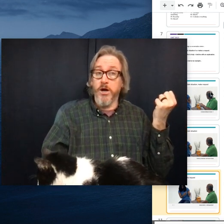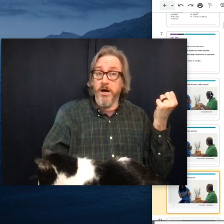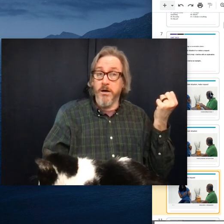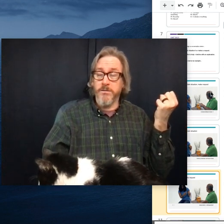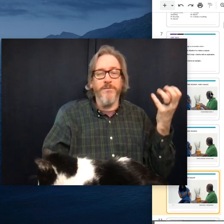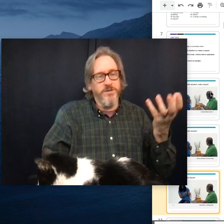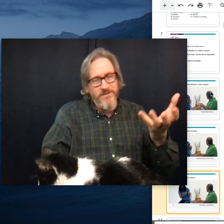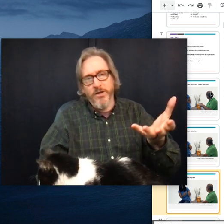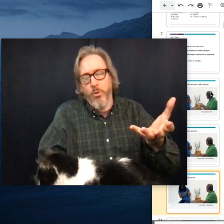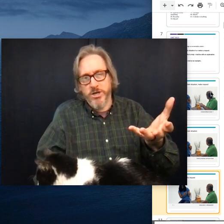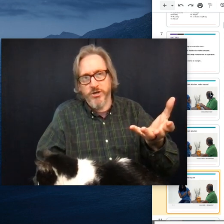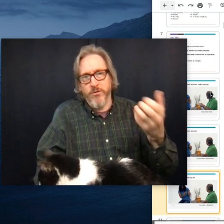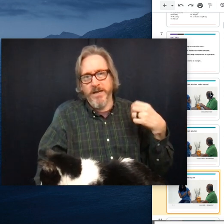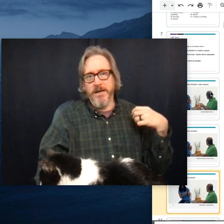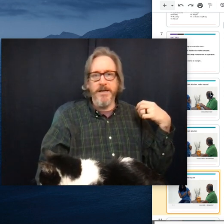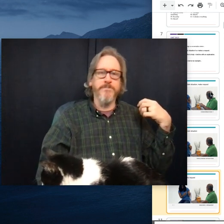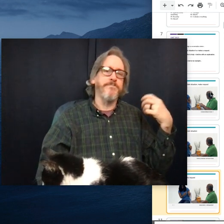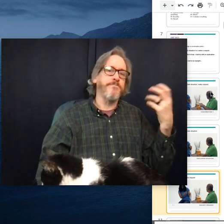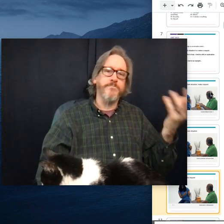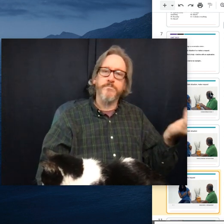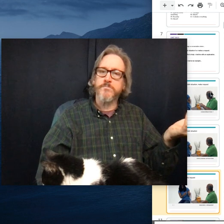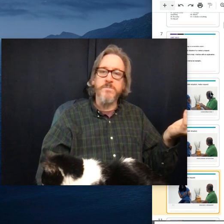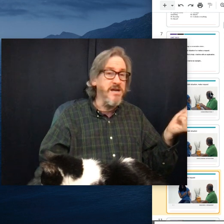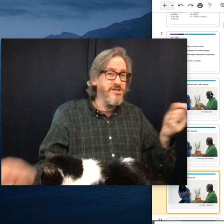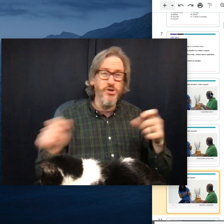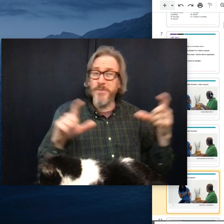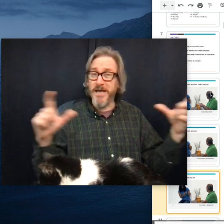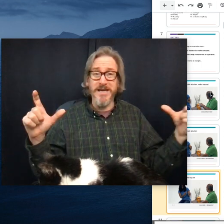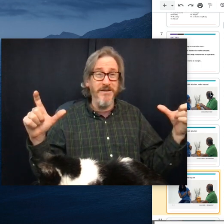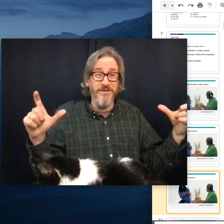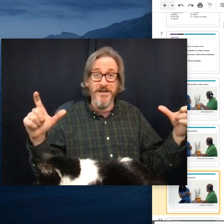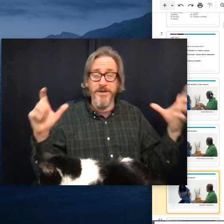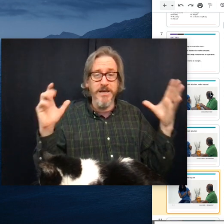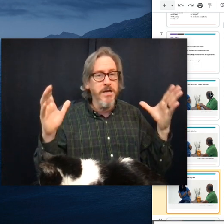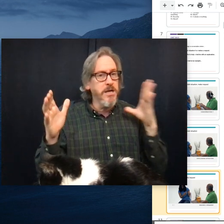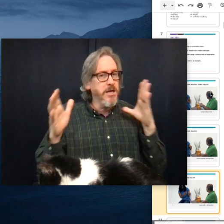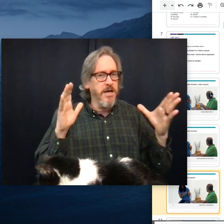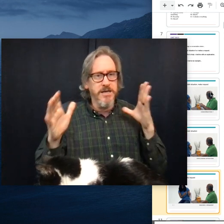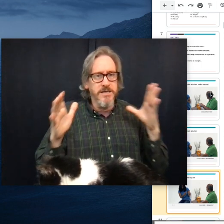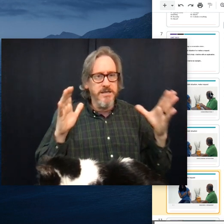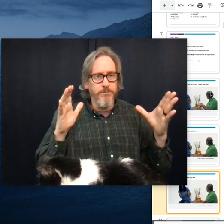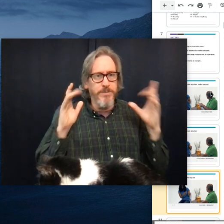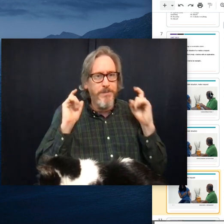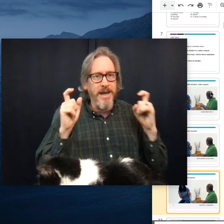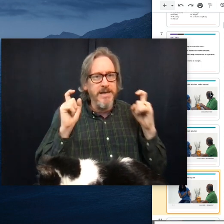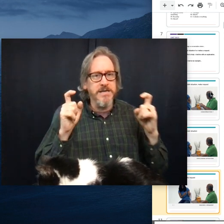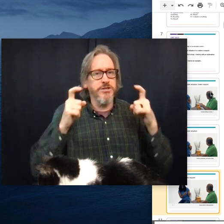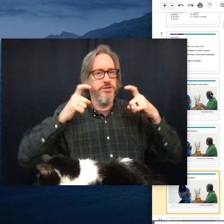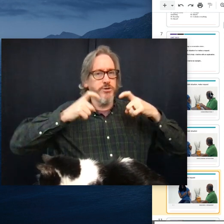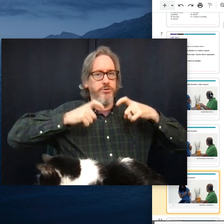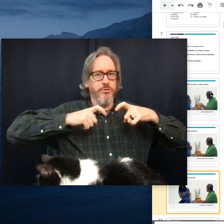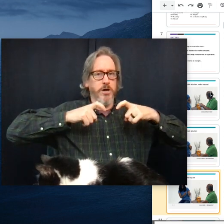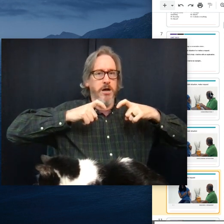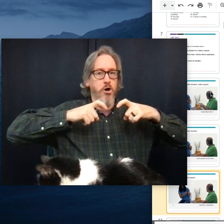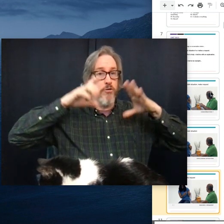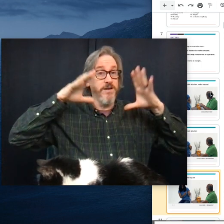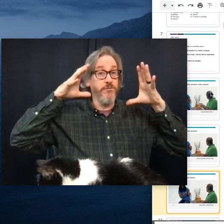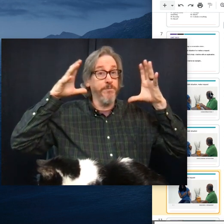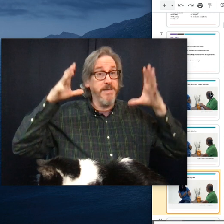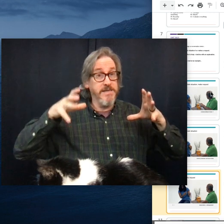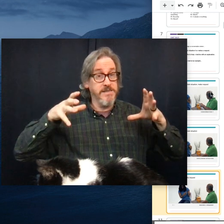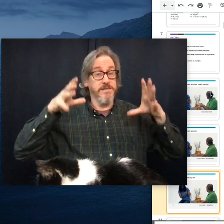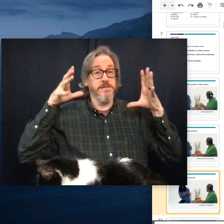or definitely watch it repeatedly, zoom in if need be. Be paying attention to all